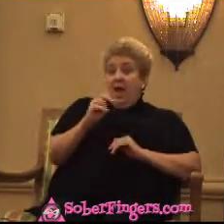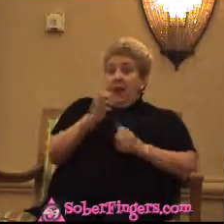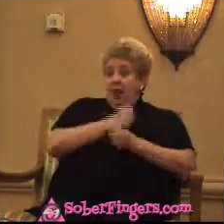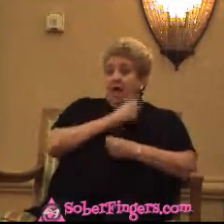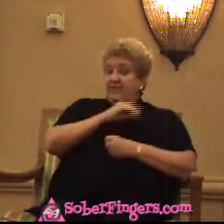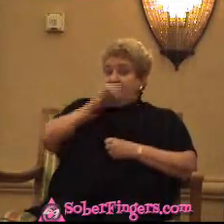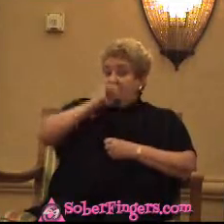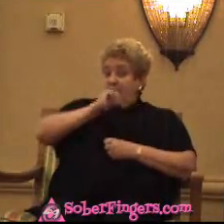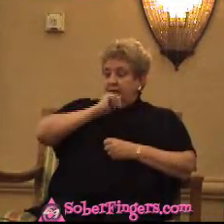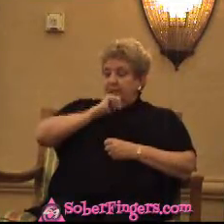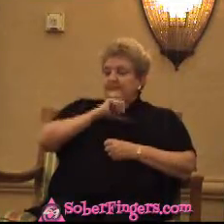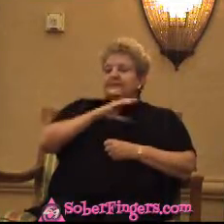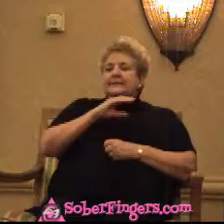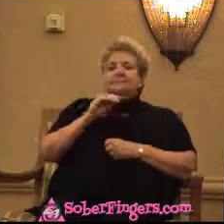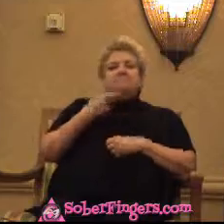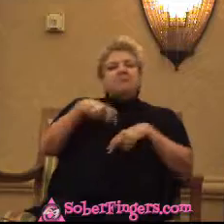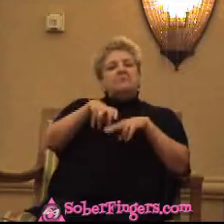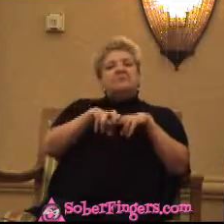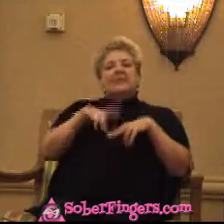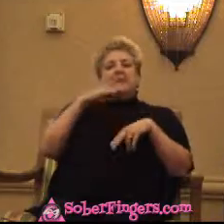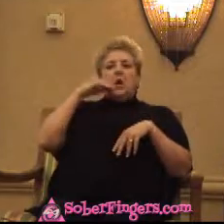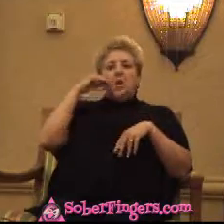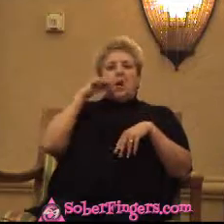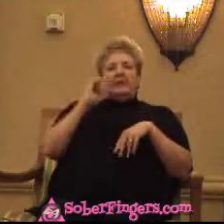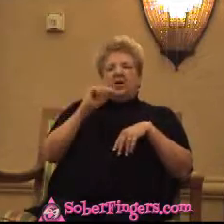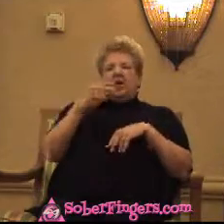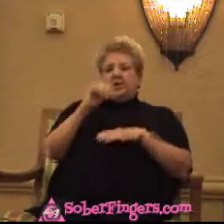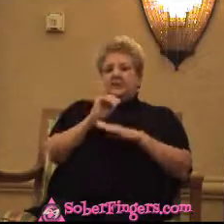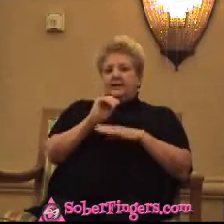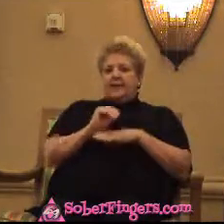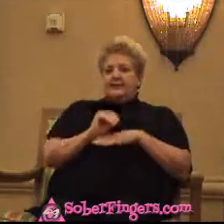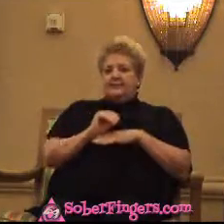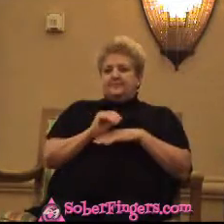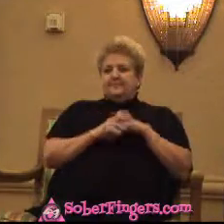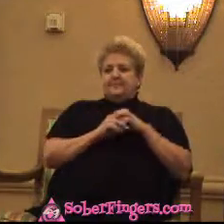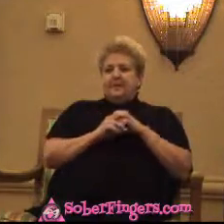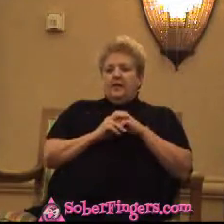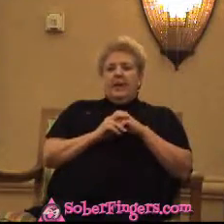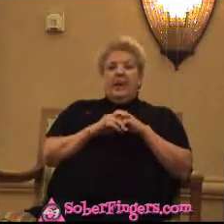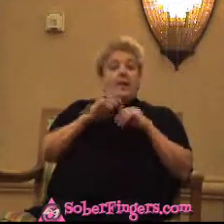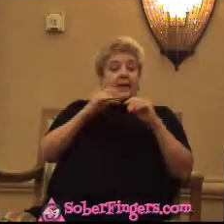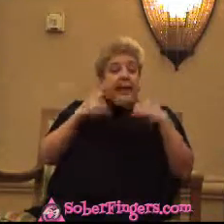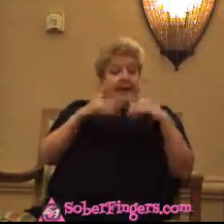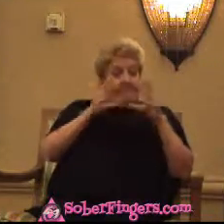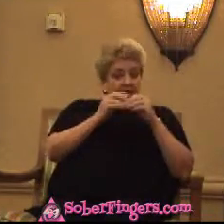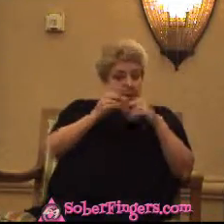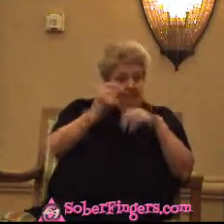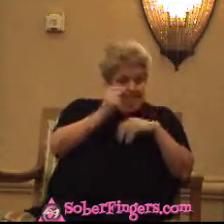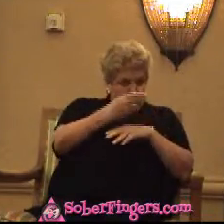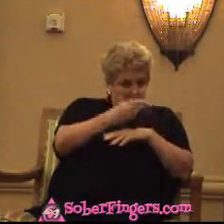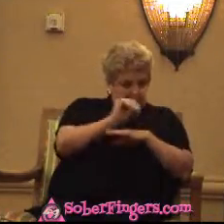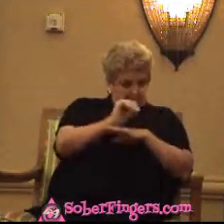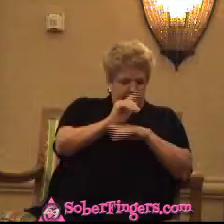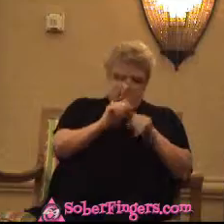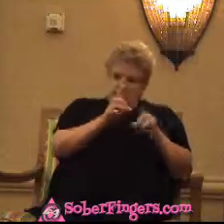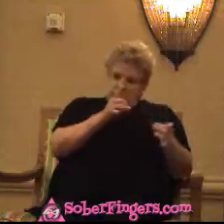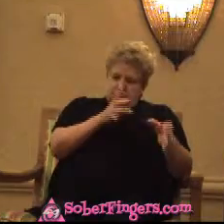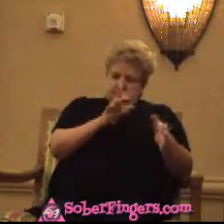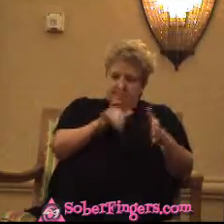I'm sitting home one Thursday night, and there was a meeting in Thousand Oaks that I used to go to, which I hated. And my wife said,